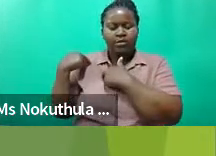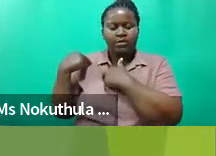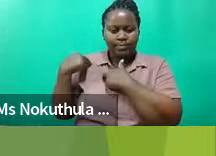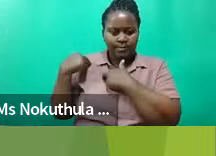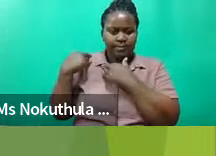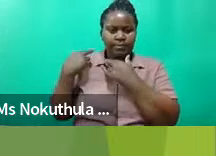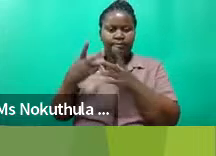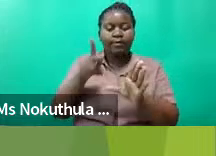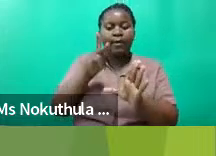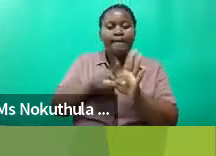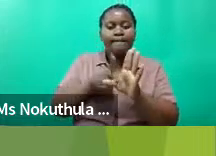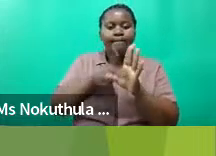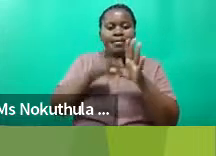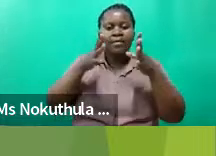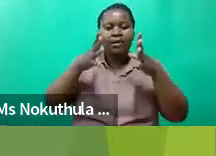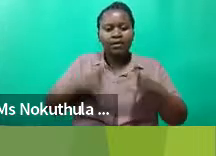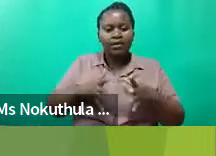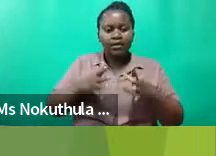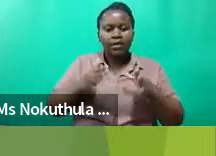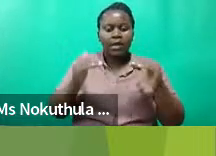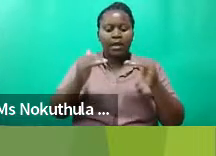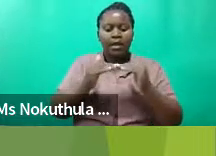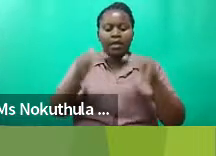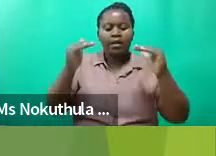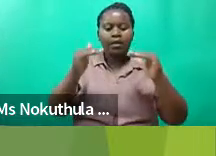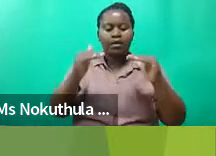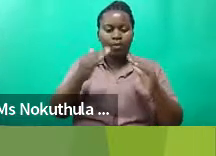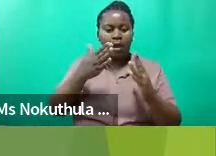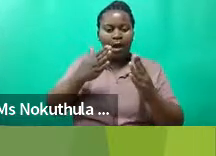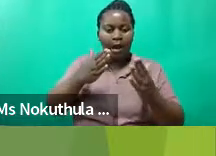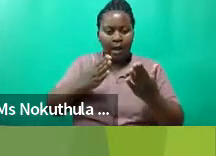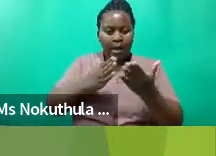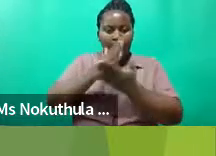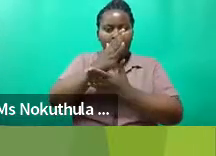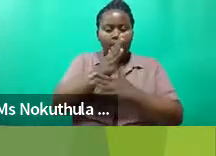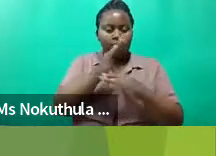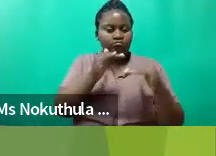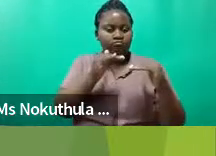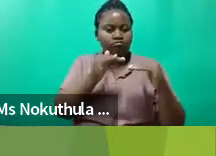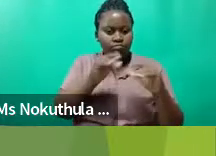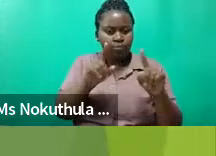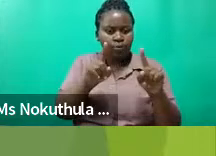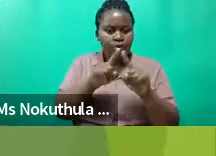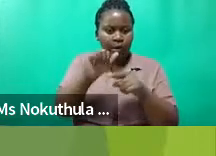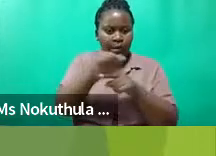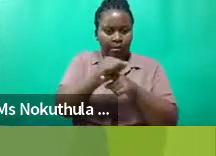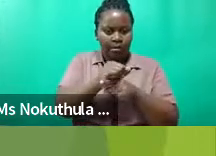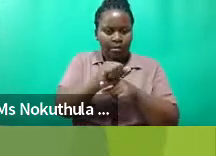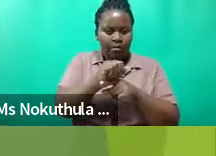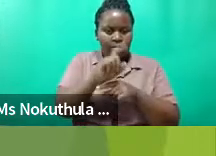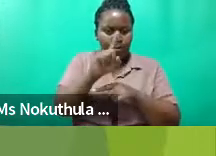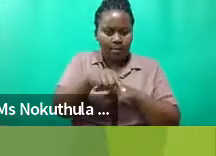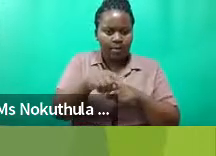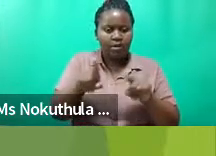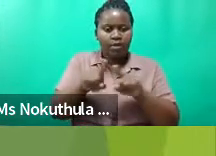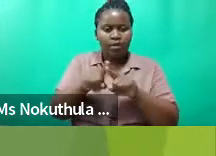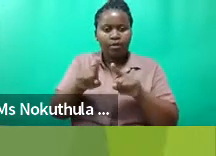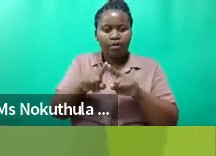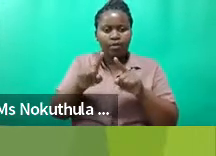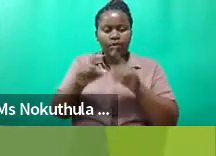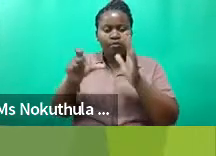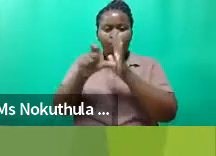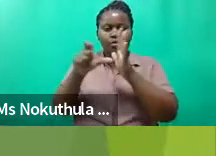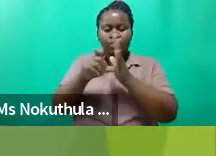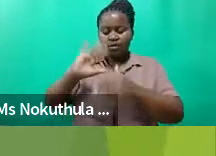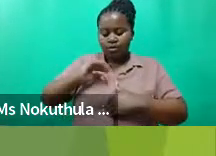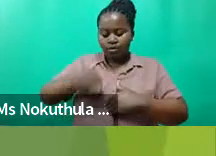Participants stated that equal rights should be exercised in relationships, and it is important to allow women to exercise their power and